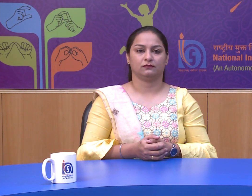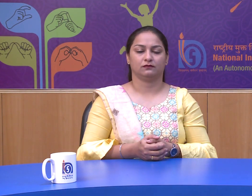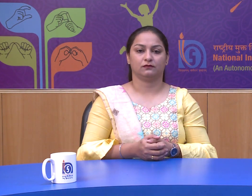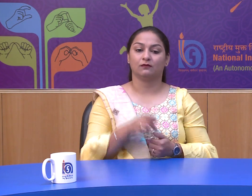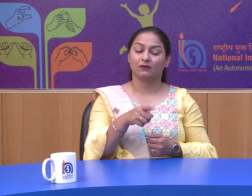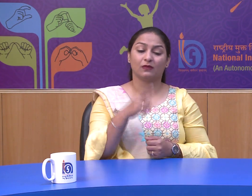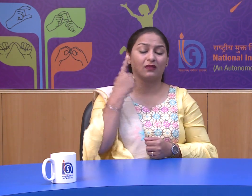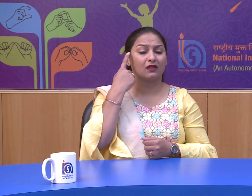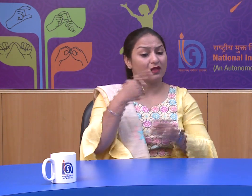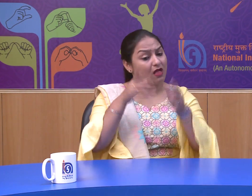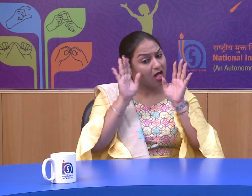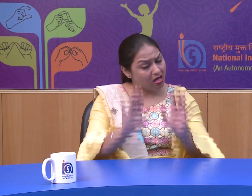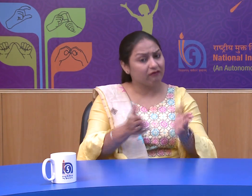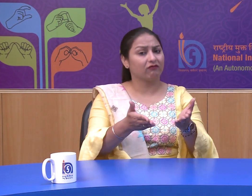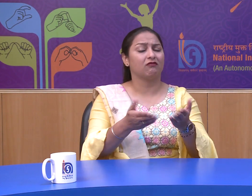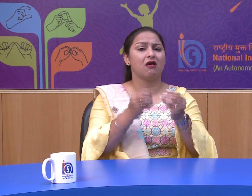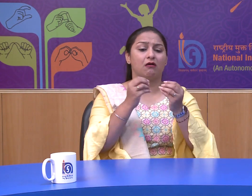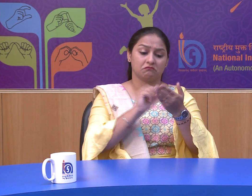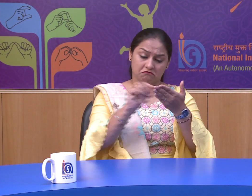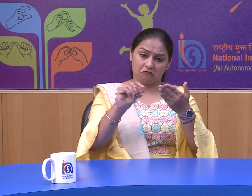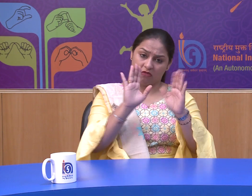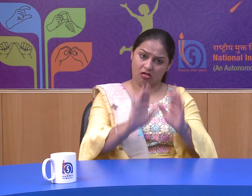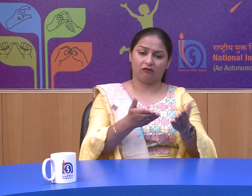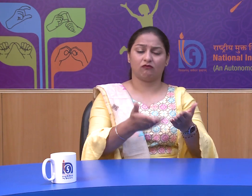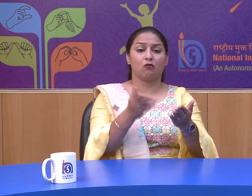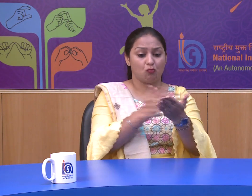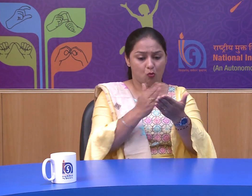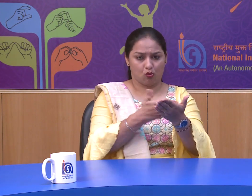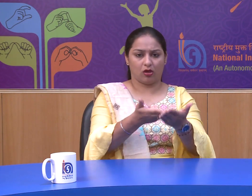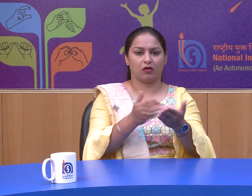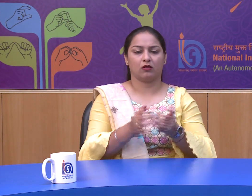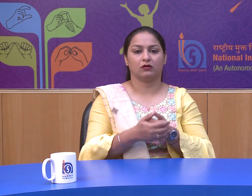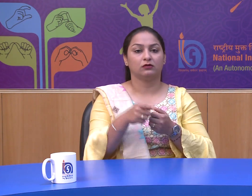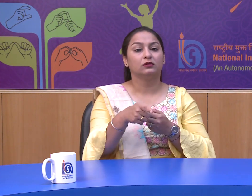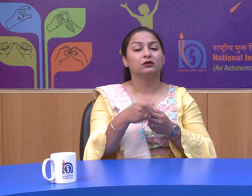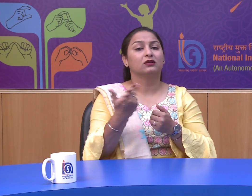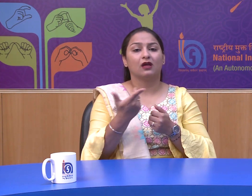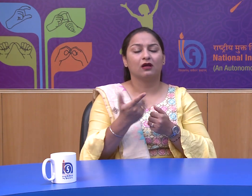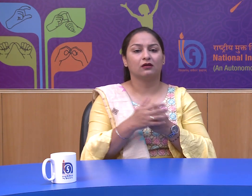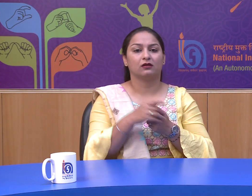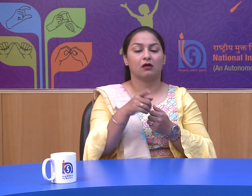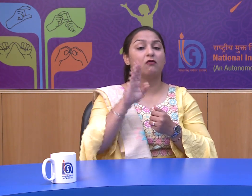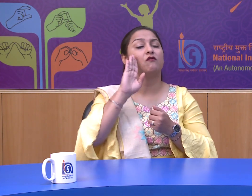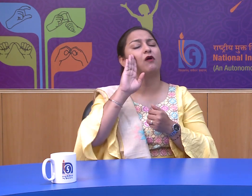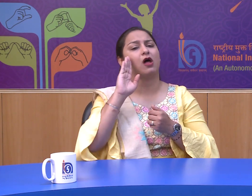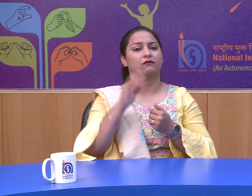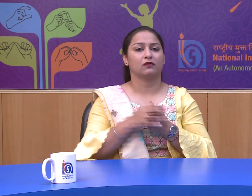and it has mentioned in the book that whenever the king